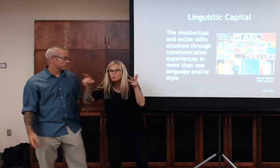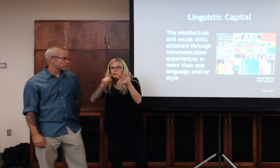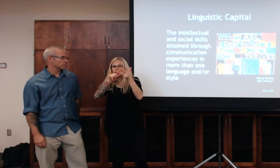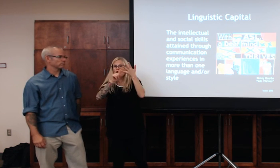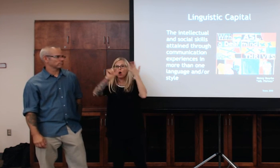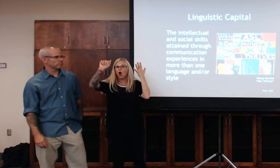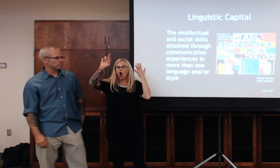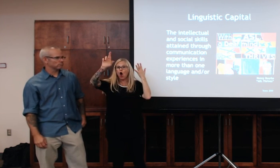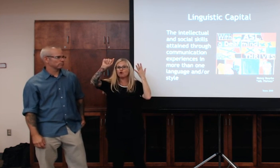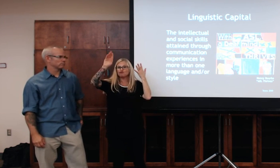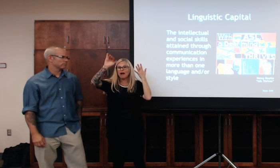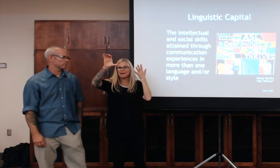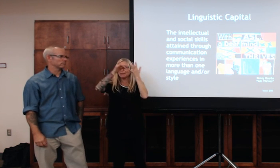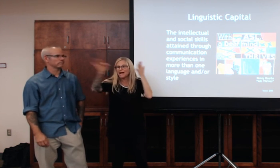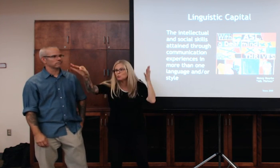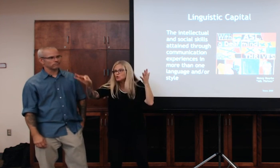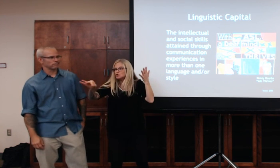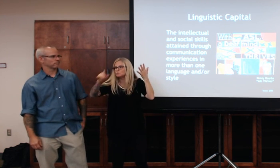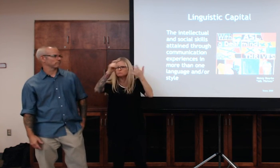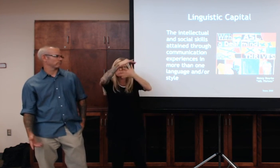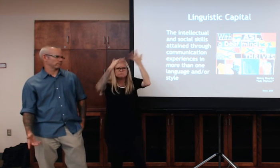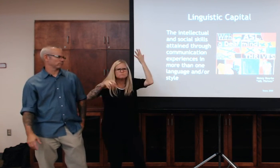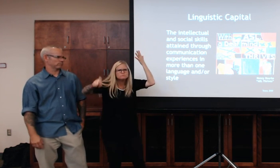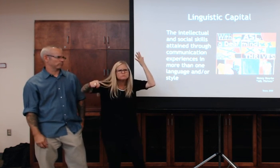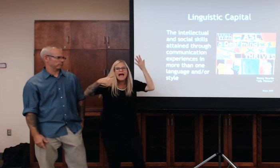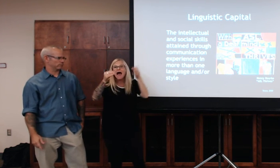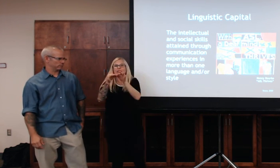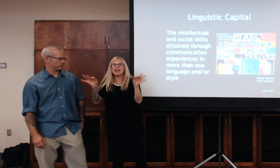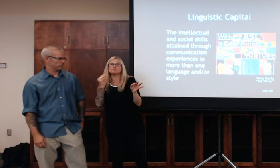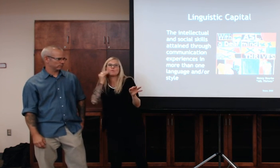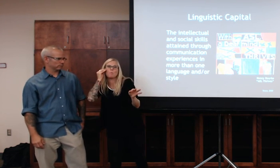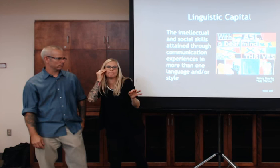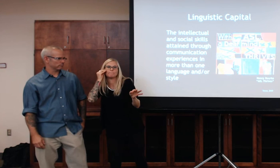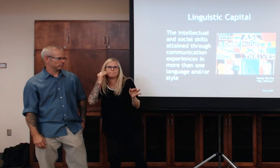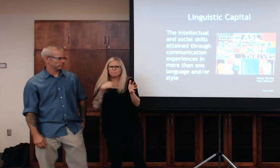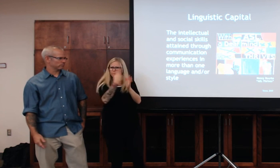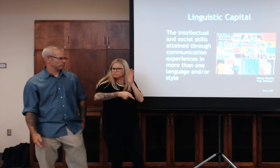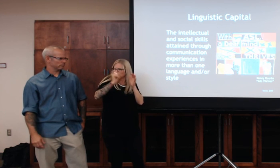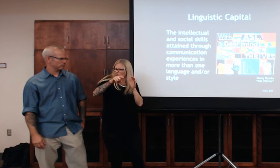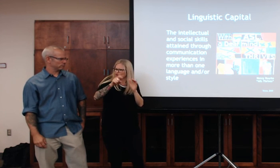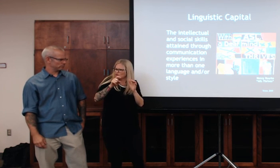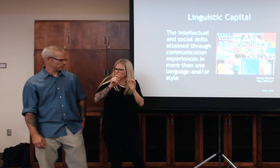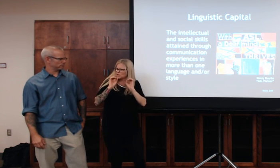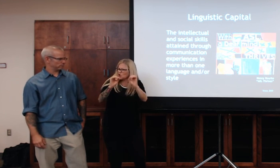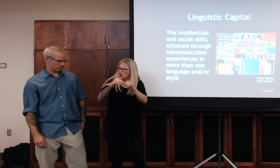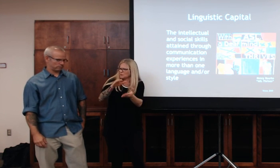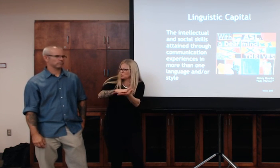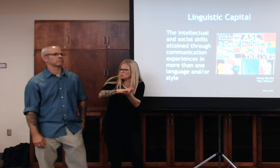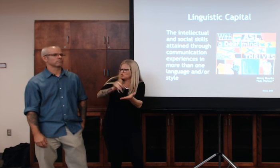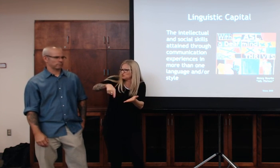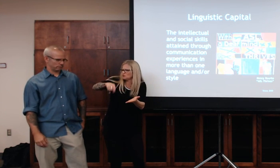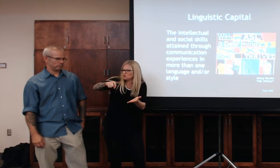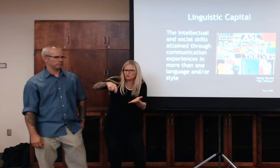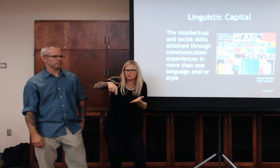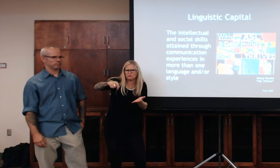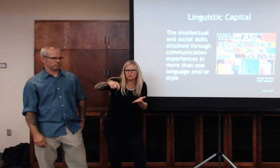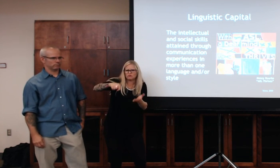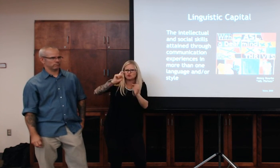it could be Arabic. There's a variety of different things, and also the language at home. That should be taught in the schools. That should